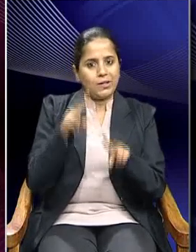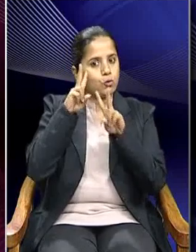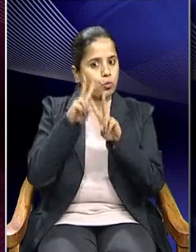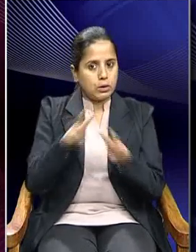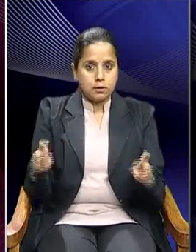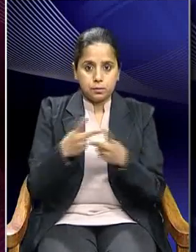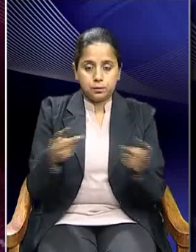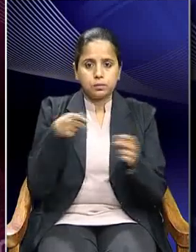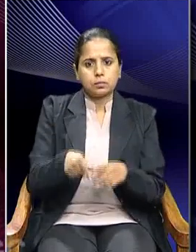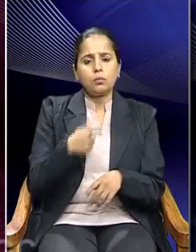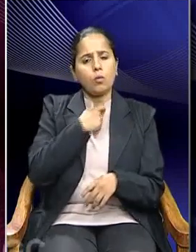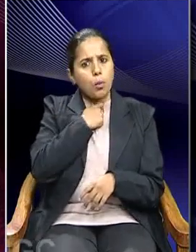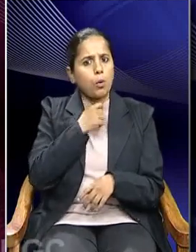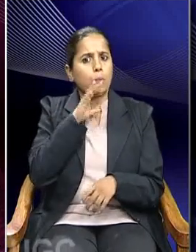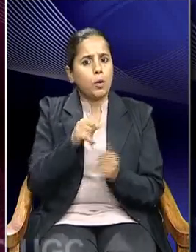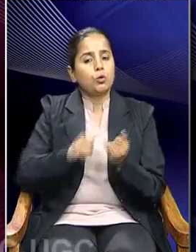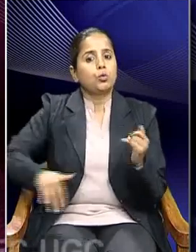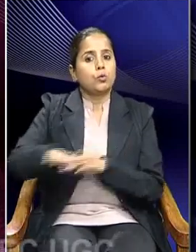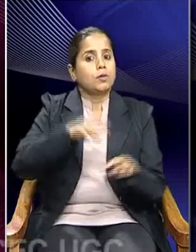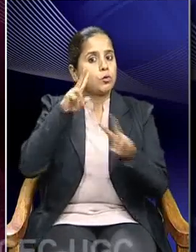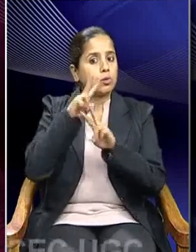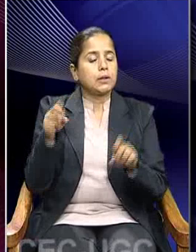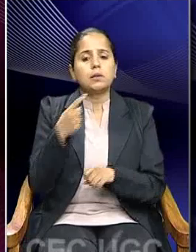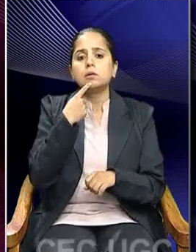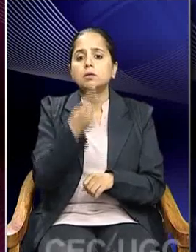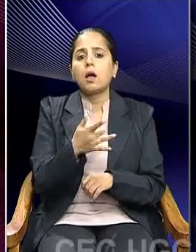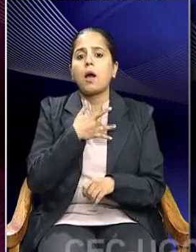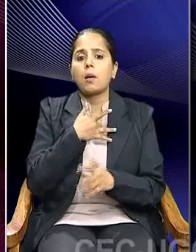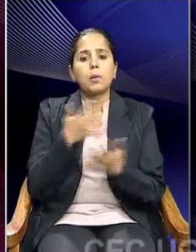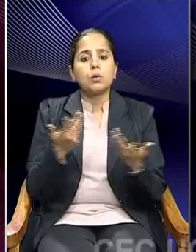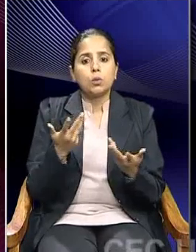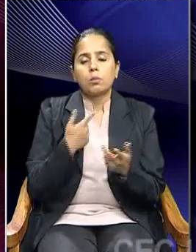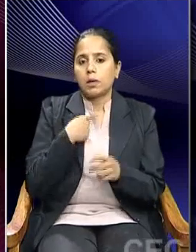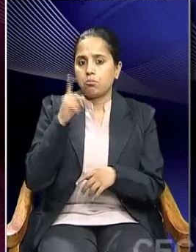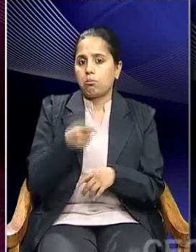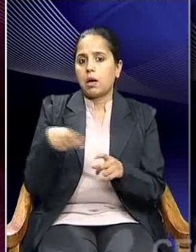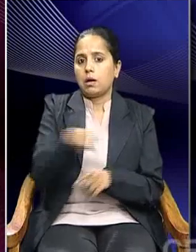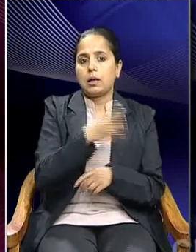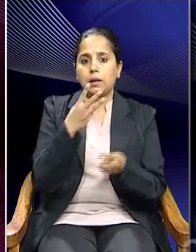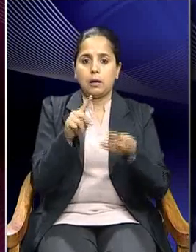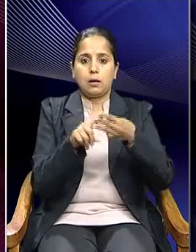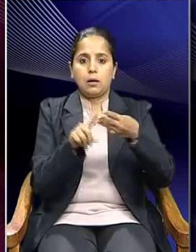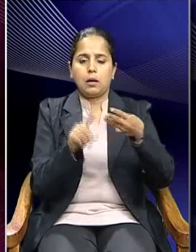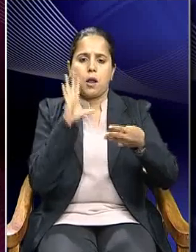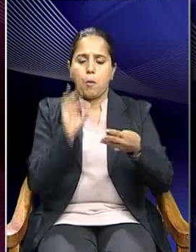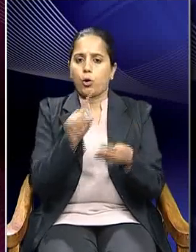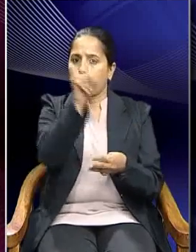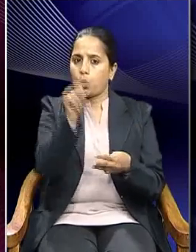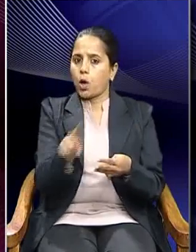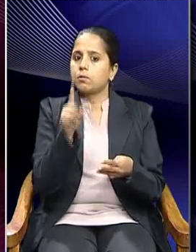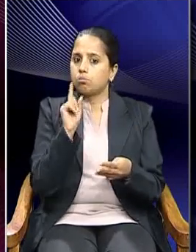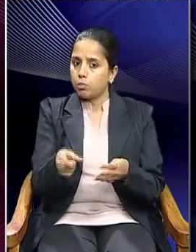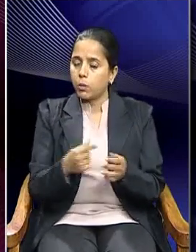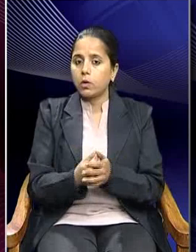research, the promise of sociological research says that we need to have three important questions.